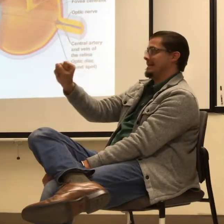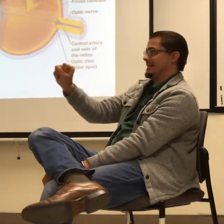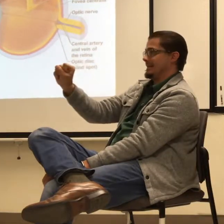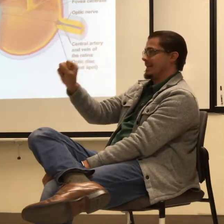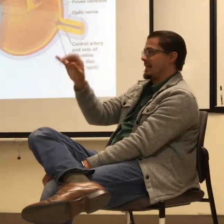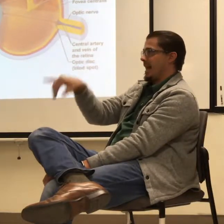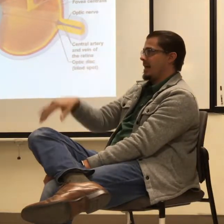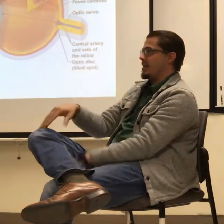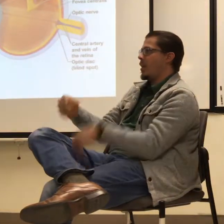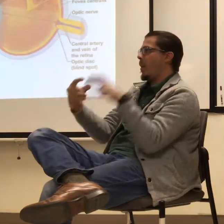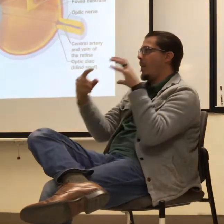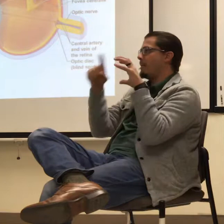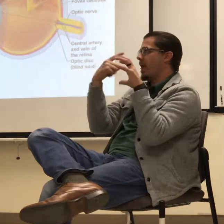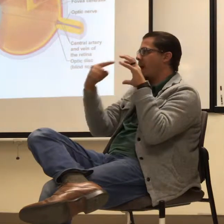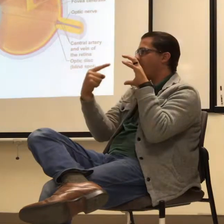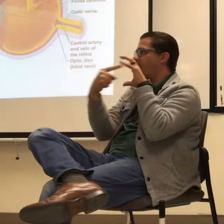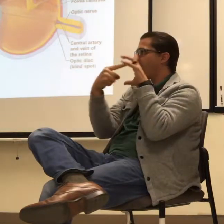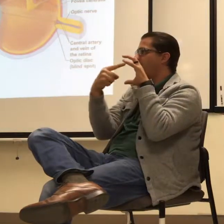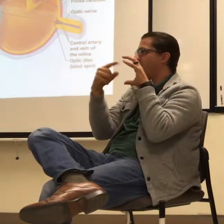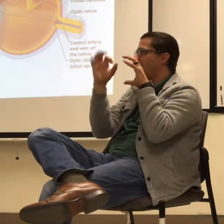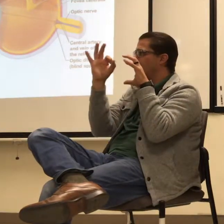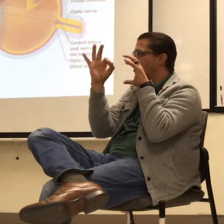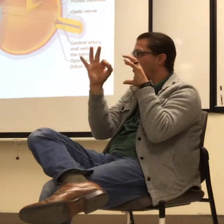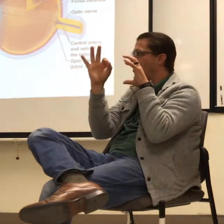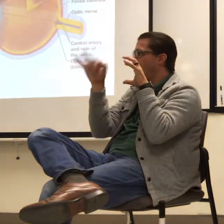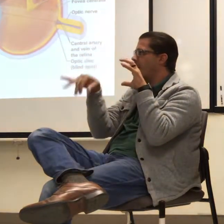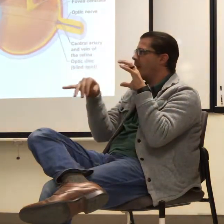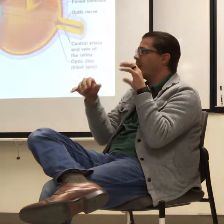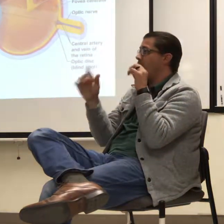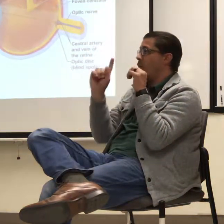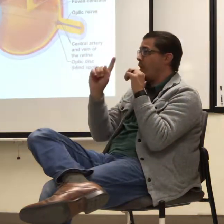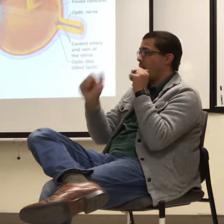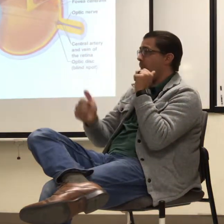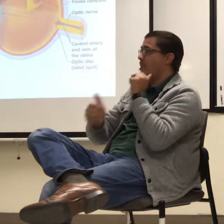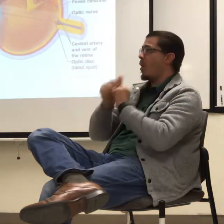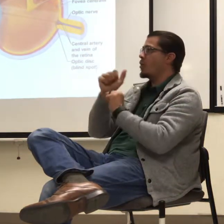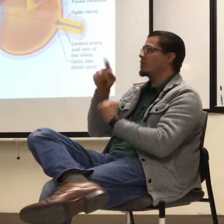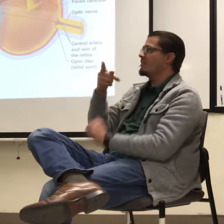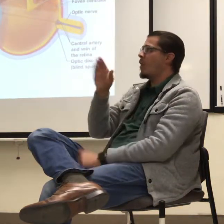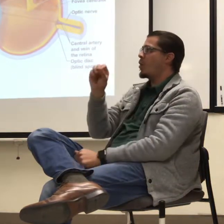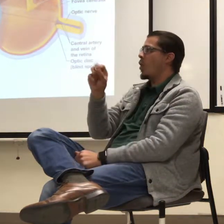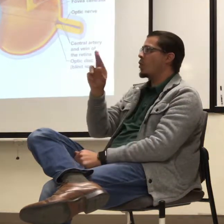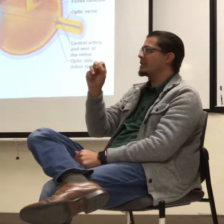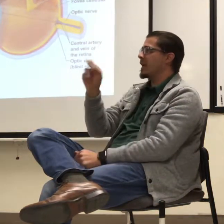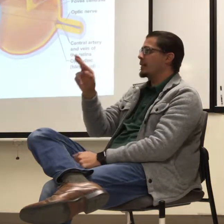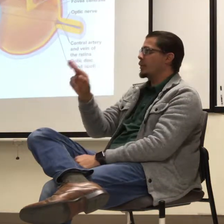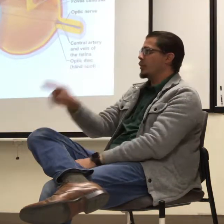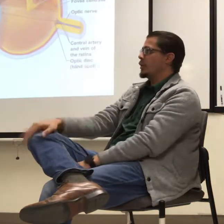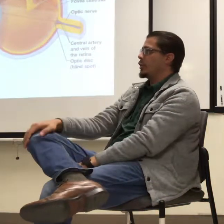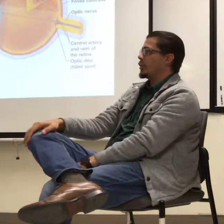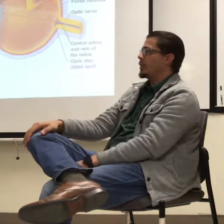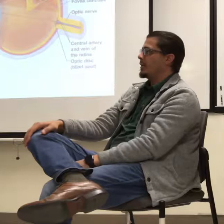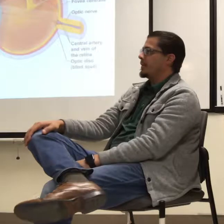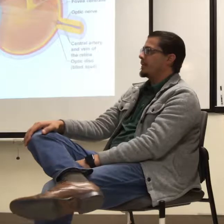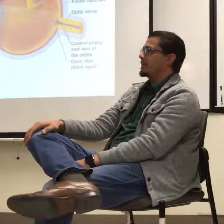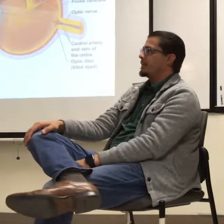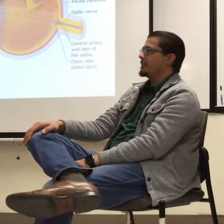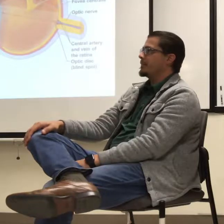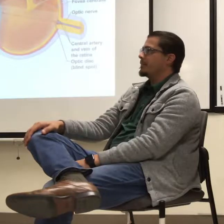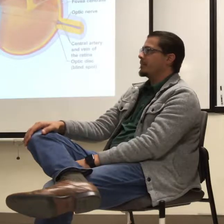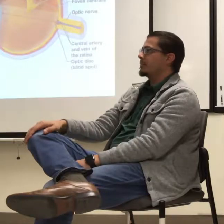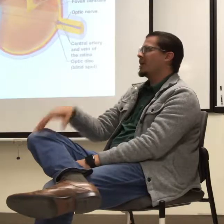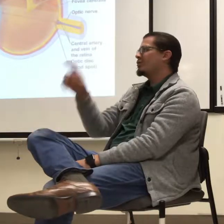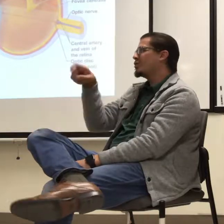So I'll put a little circle around the dot. The circle, which is supposed